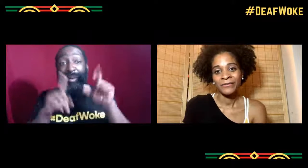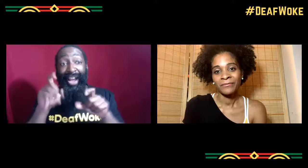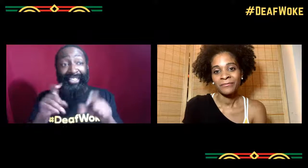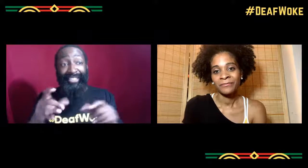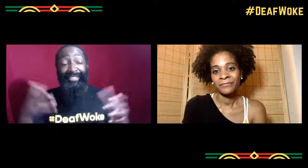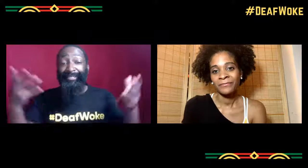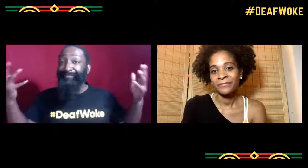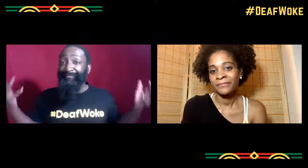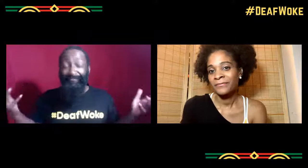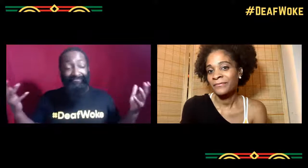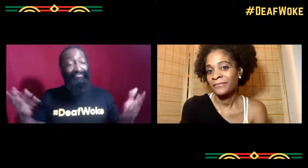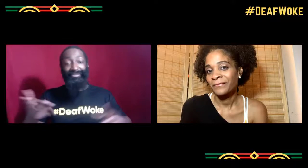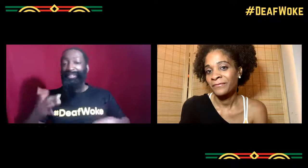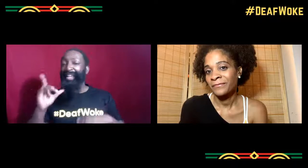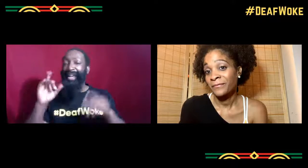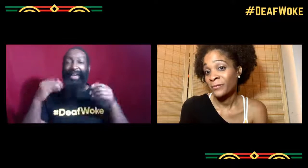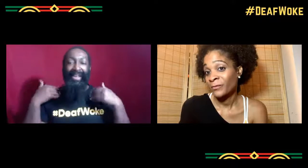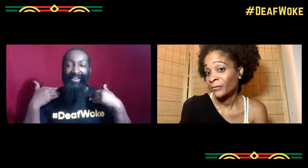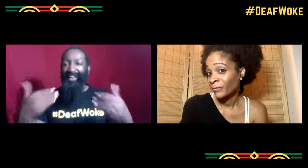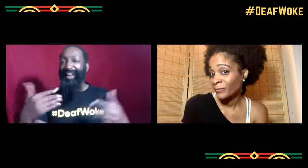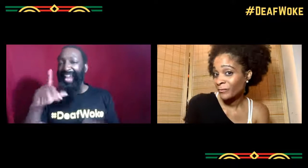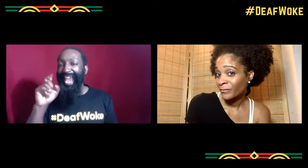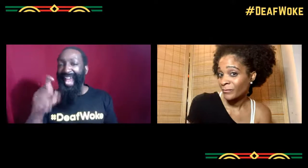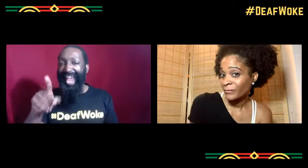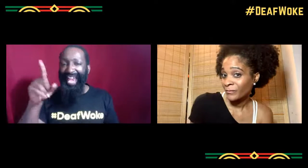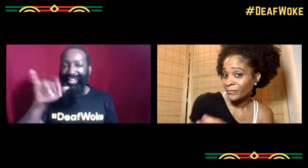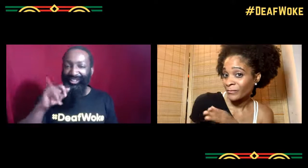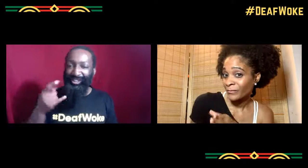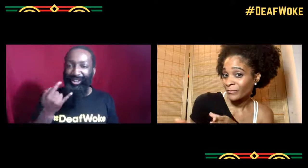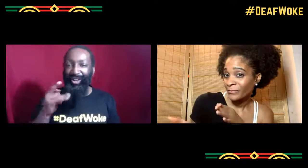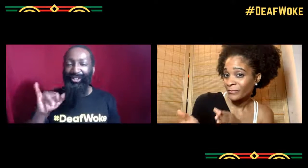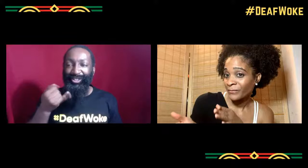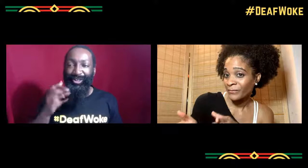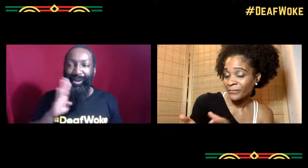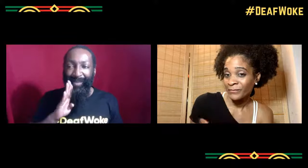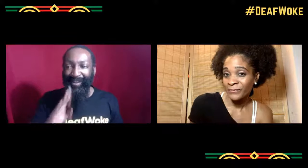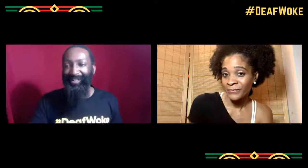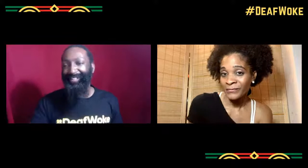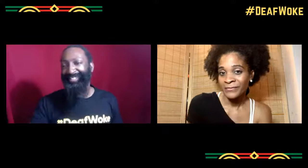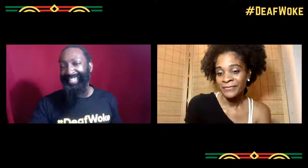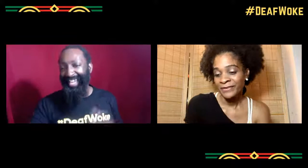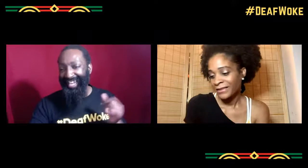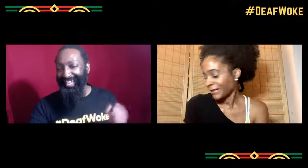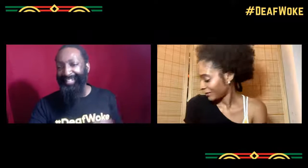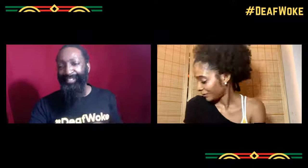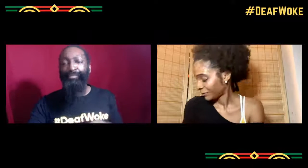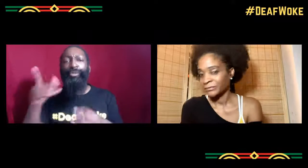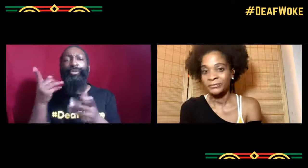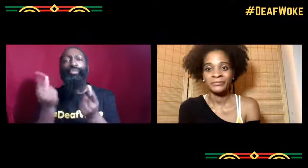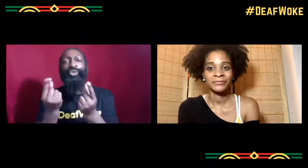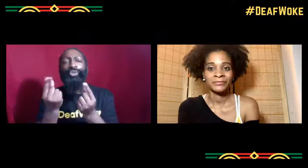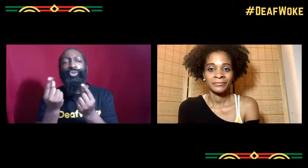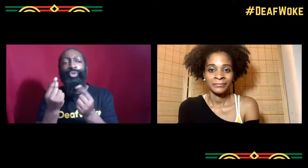So audience people, if you got questions, go ahead and